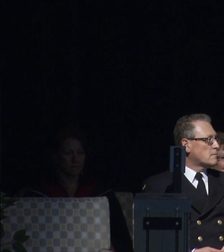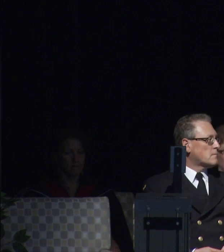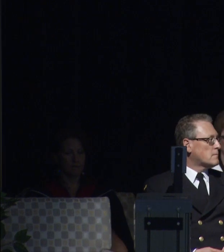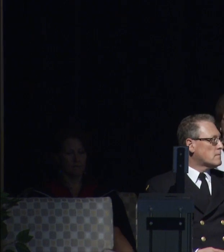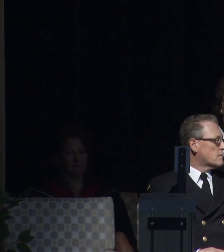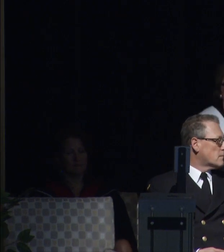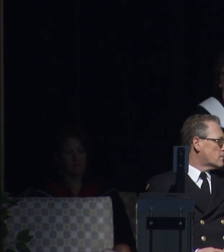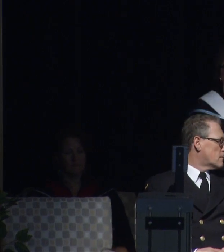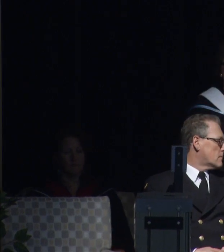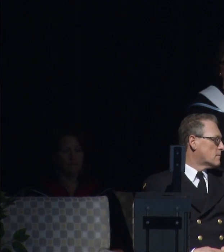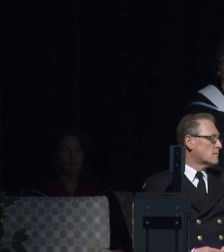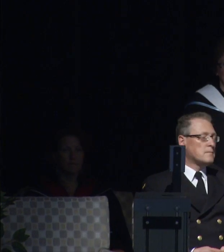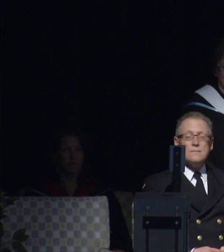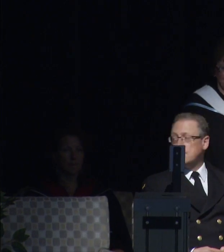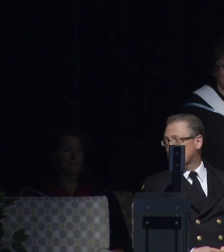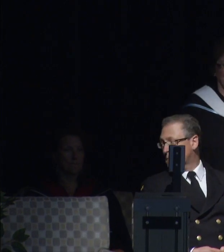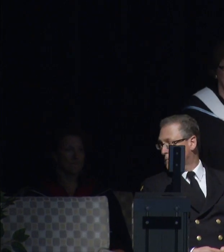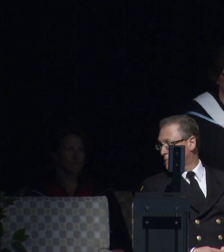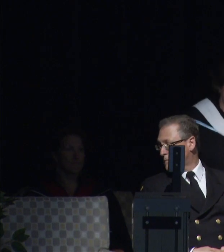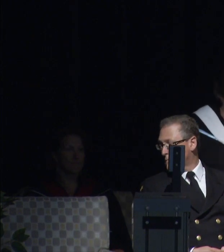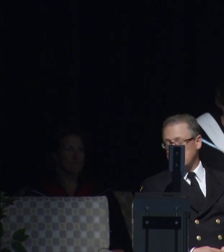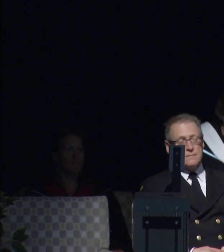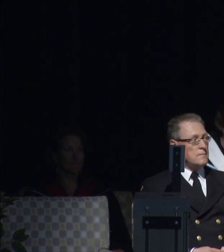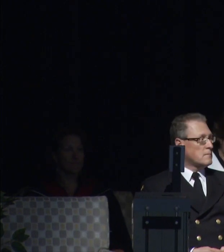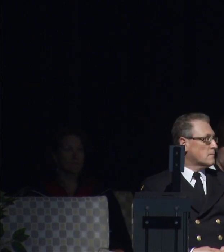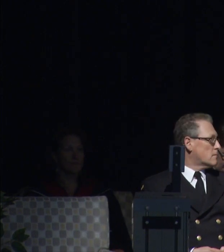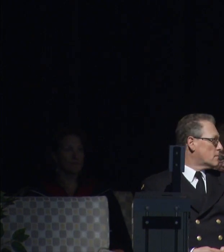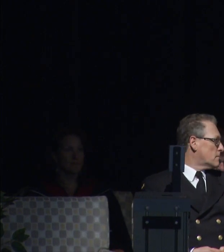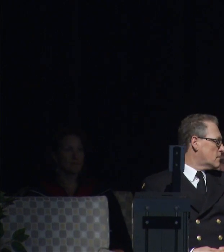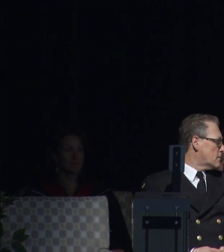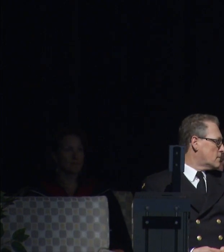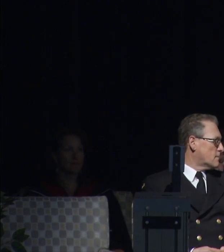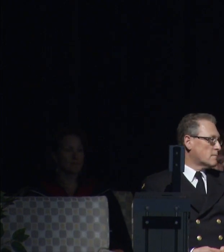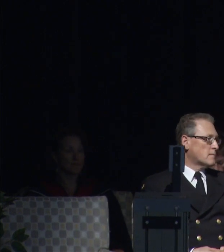Marlene McClellan, Acting Dean, School of Health and Human Services.